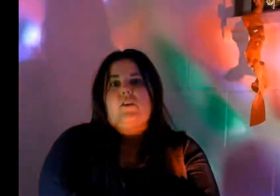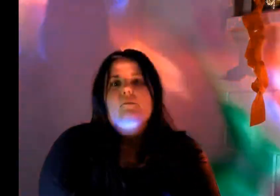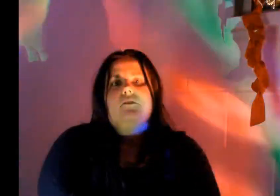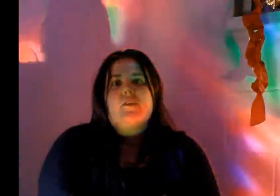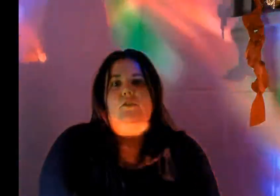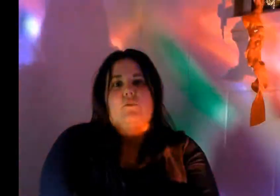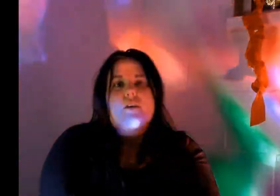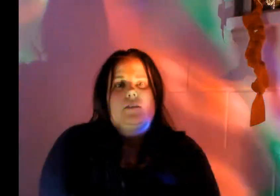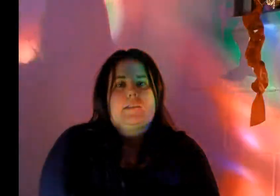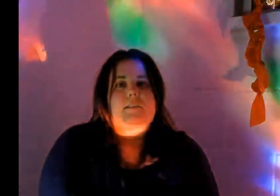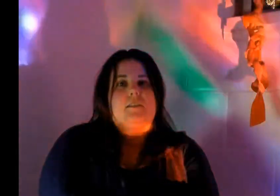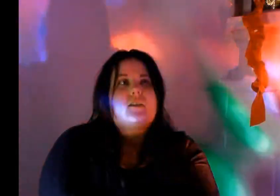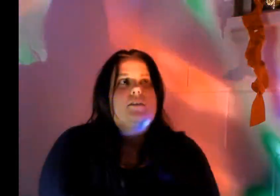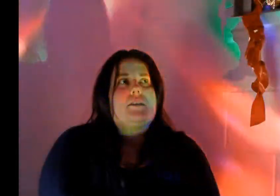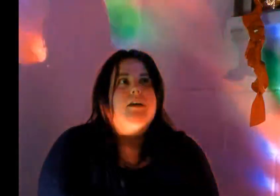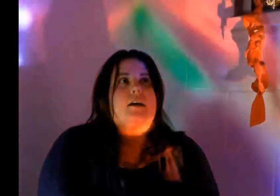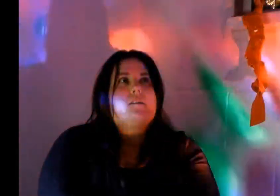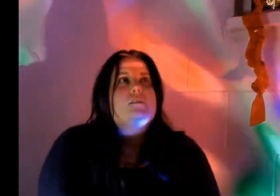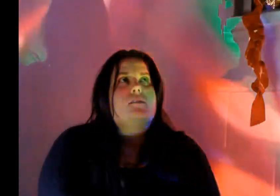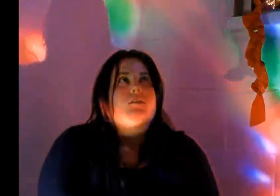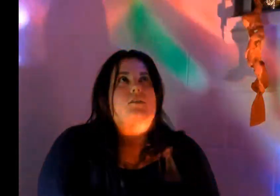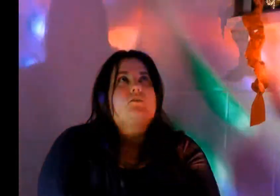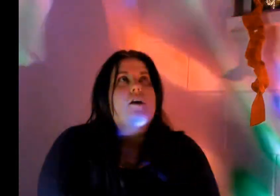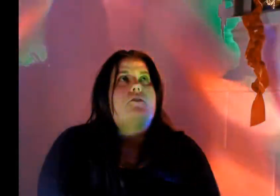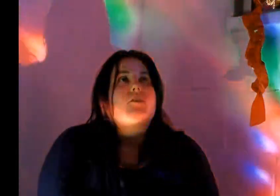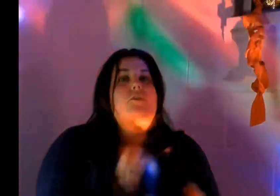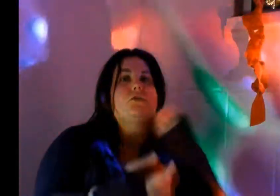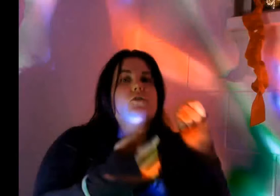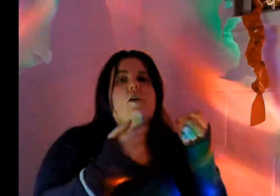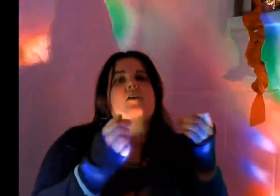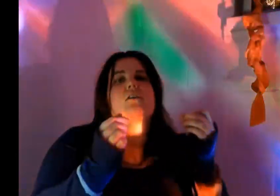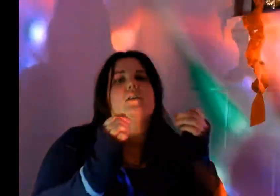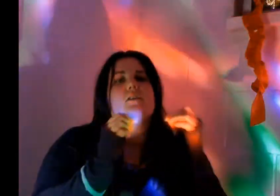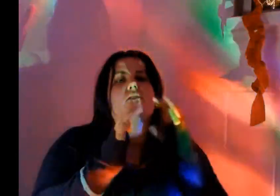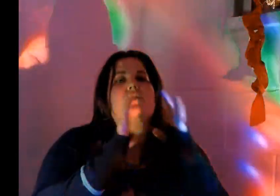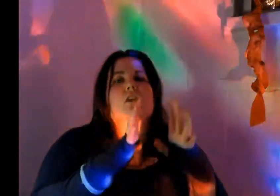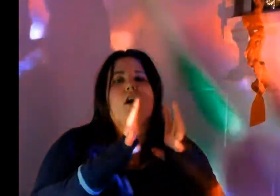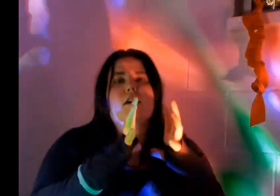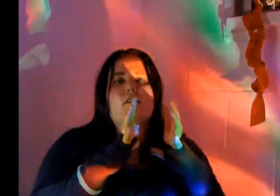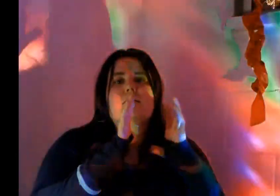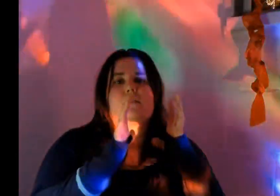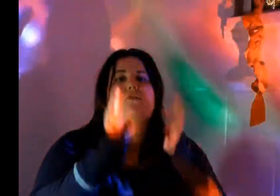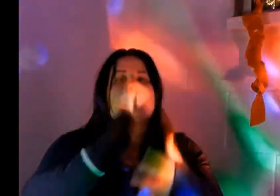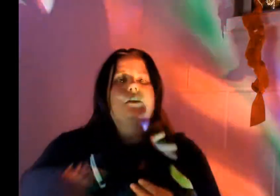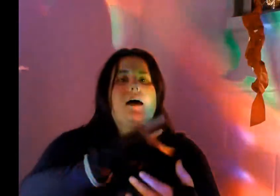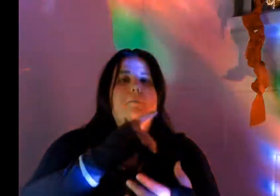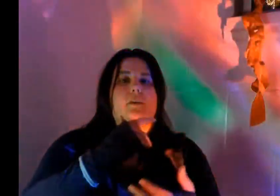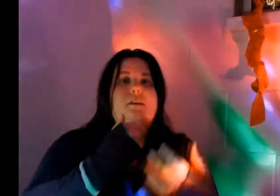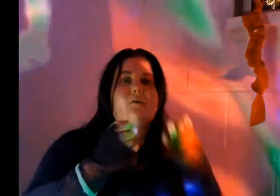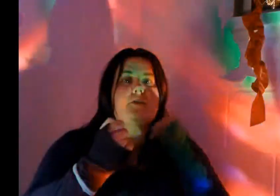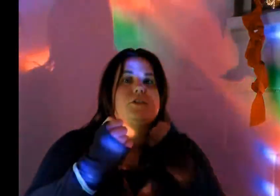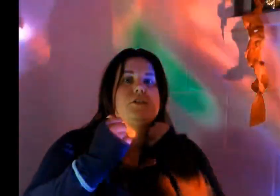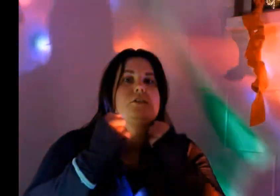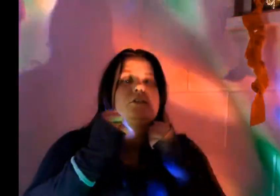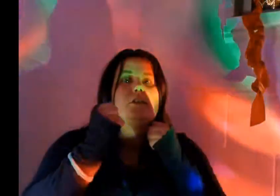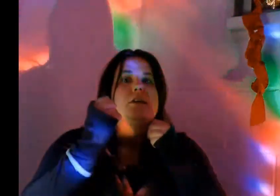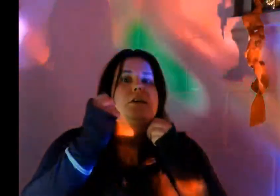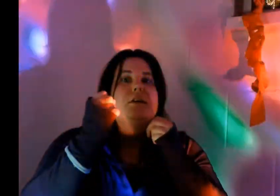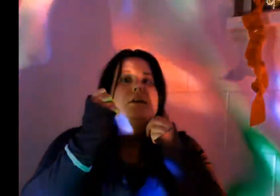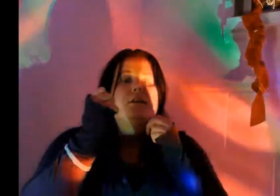of my favorite ones is staring at the graphic of interlocking lines and overlapping images,